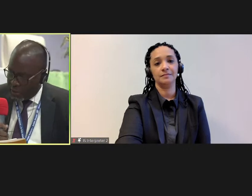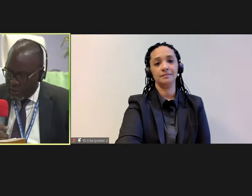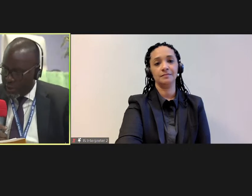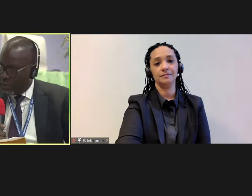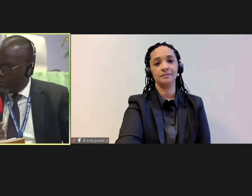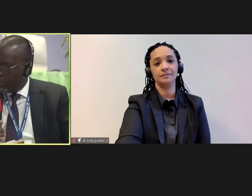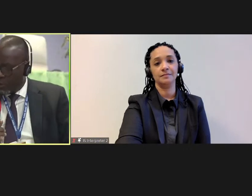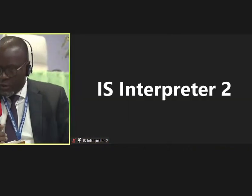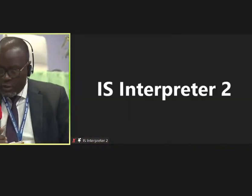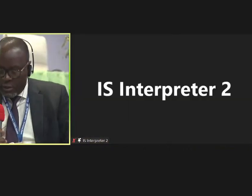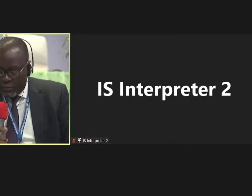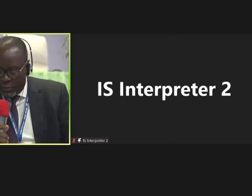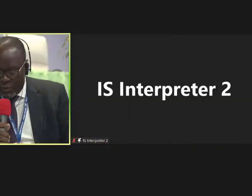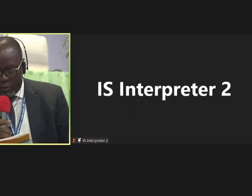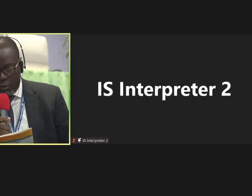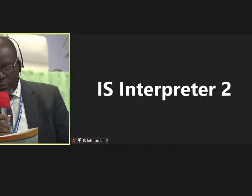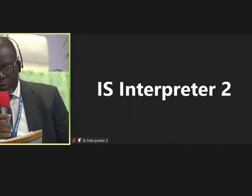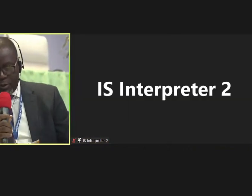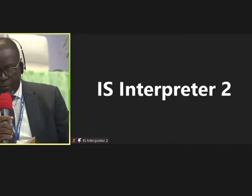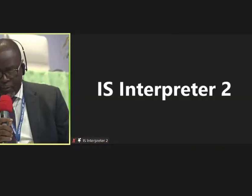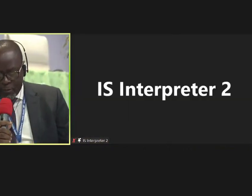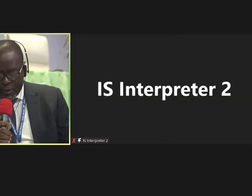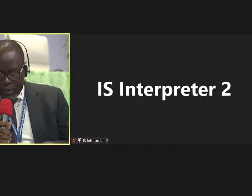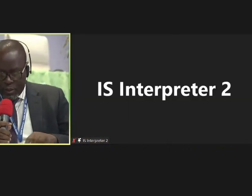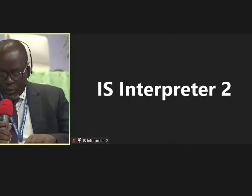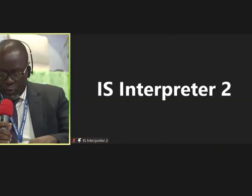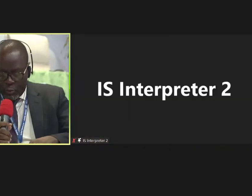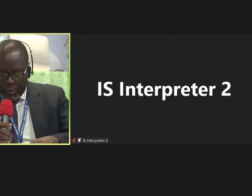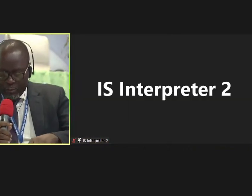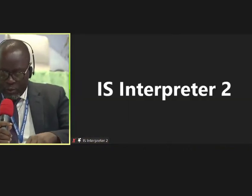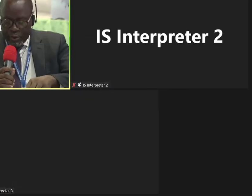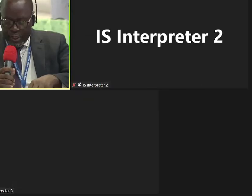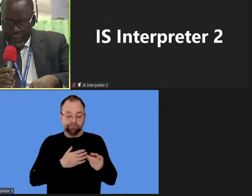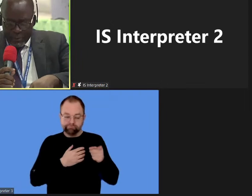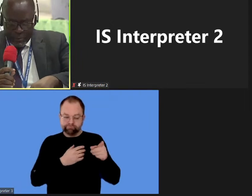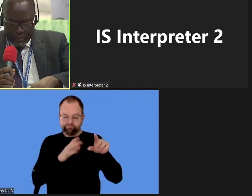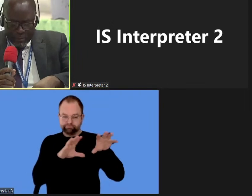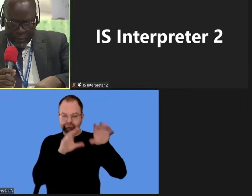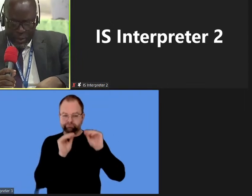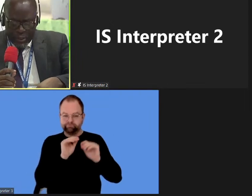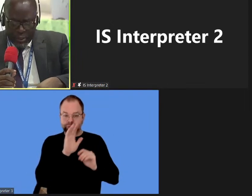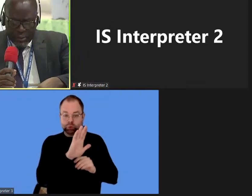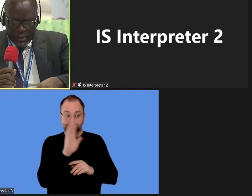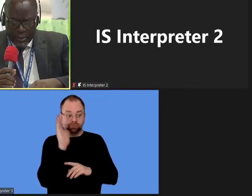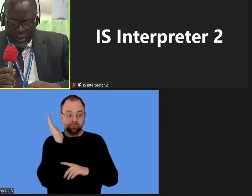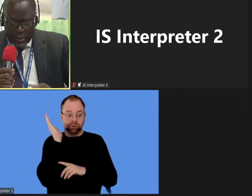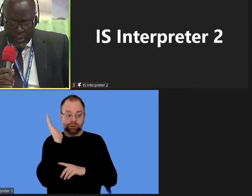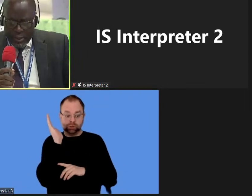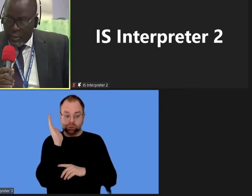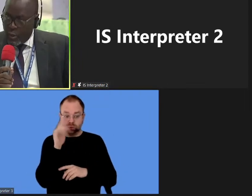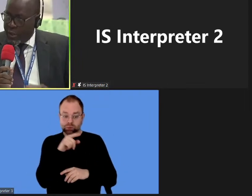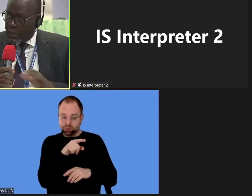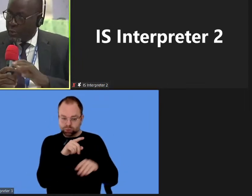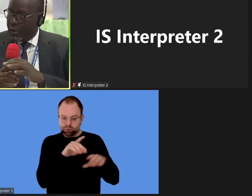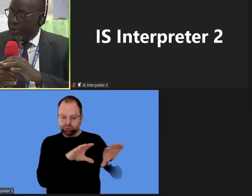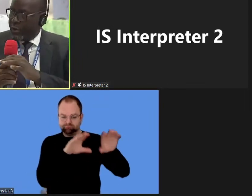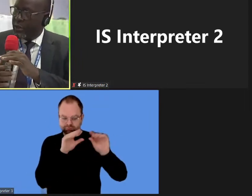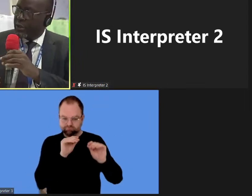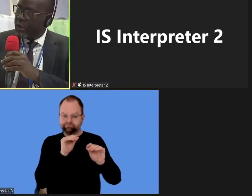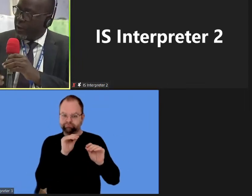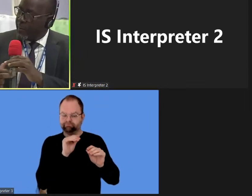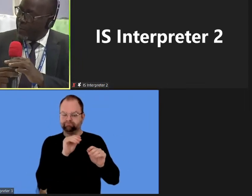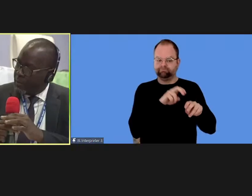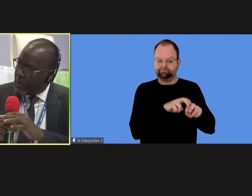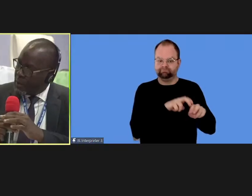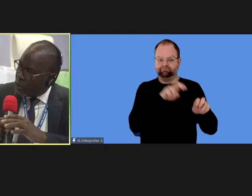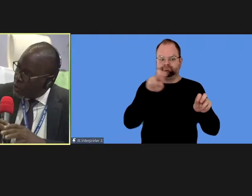Excellency, the Minister from Ethiopia, to perhaps share with us the Ethiopian